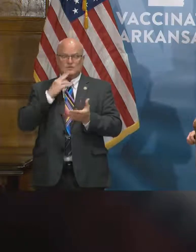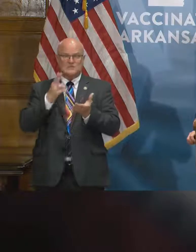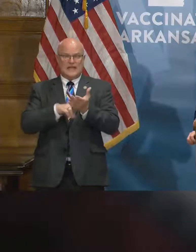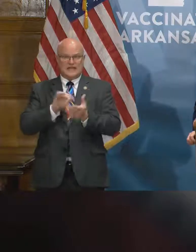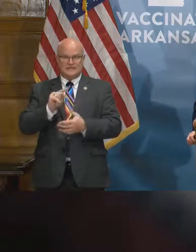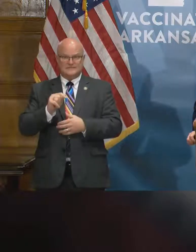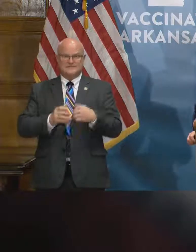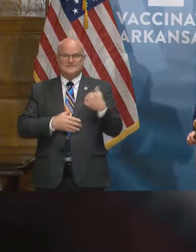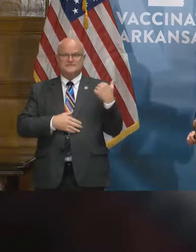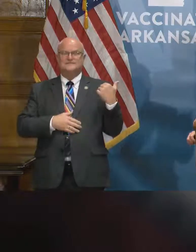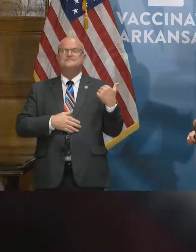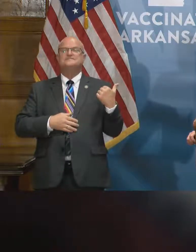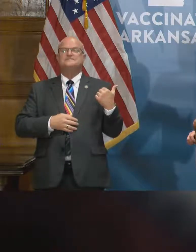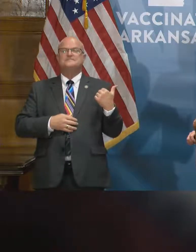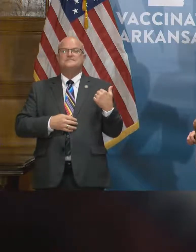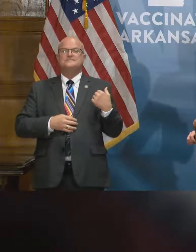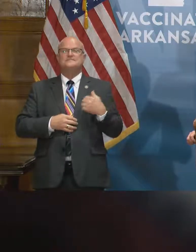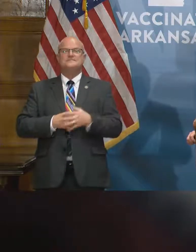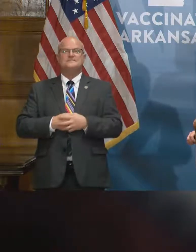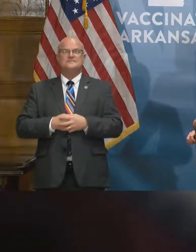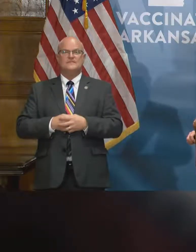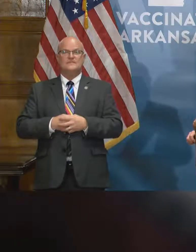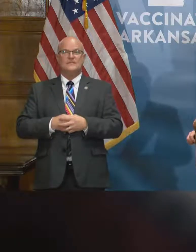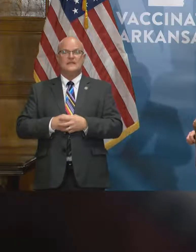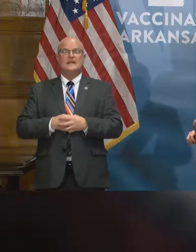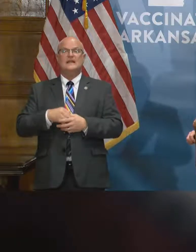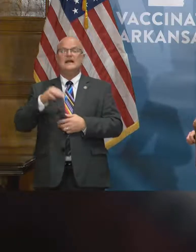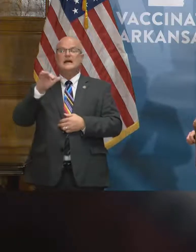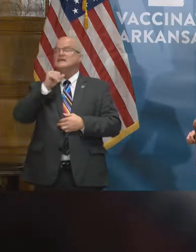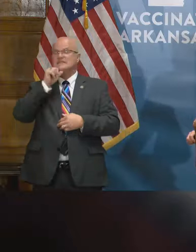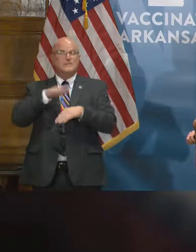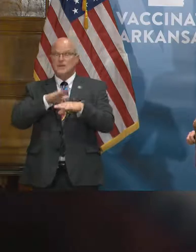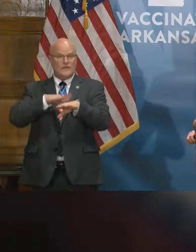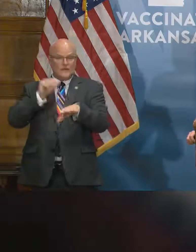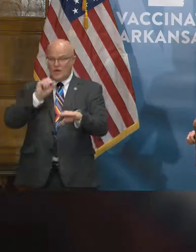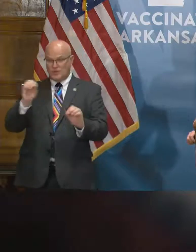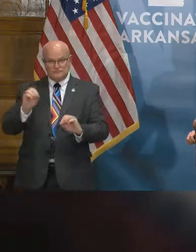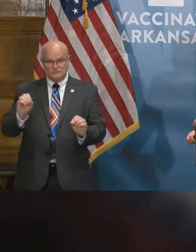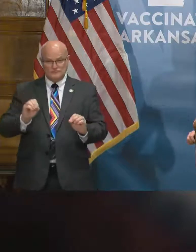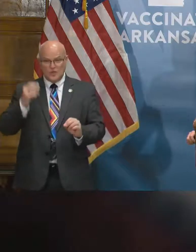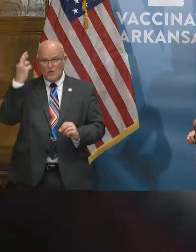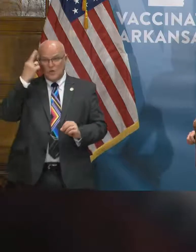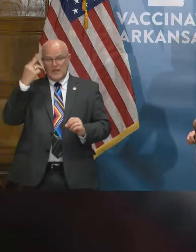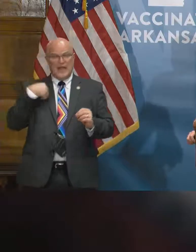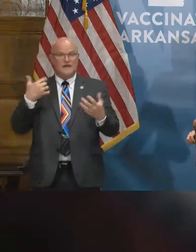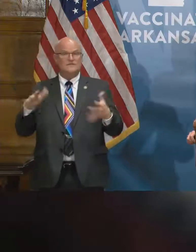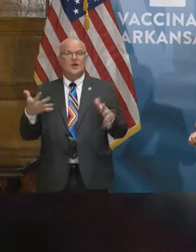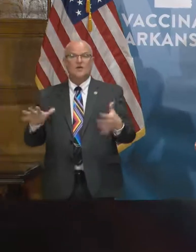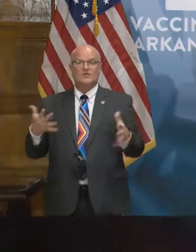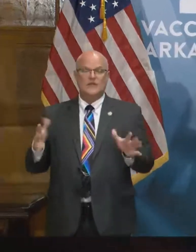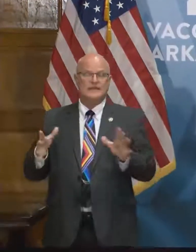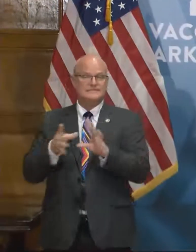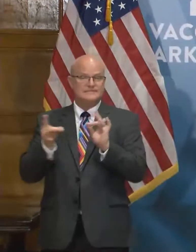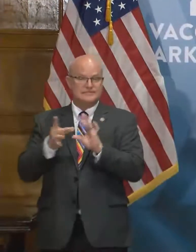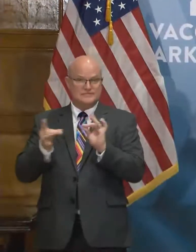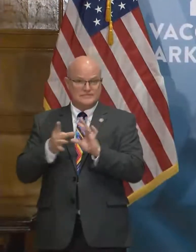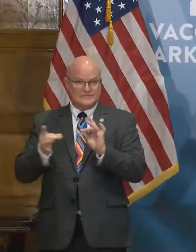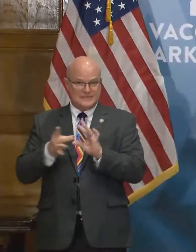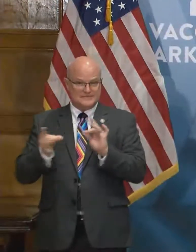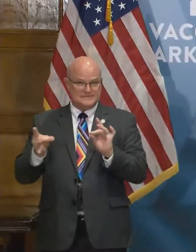sign that? That will not be on the call for the reasons I have previously